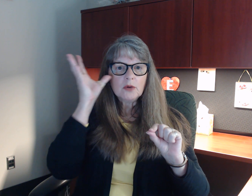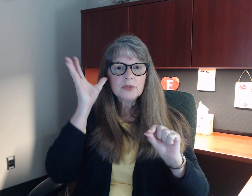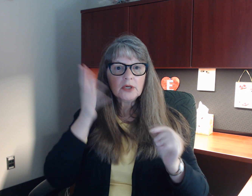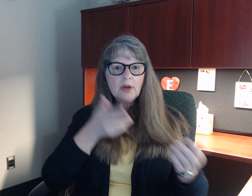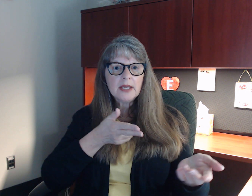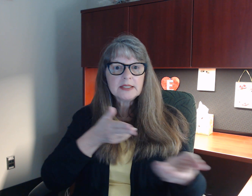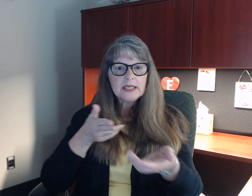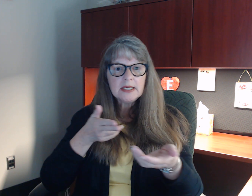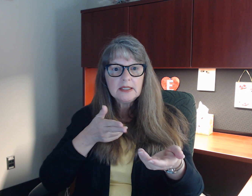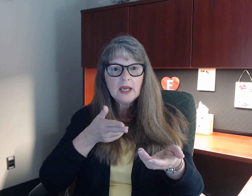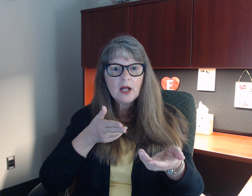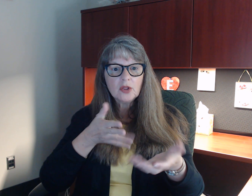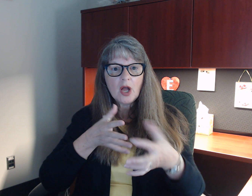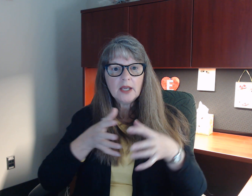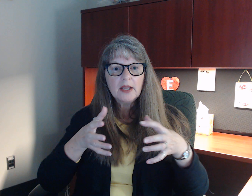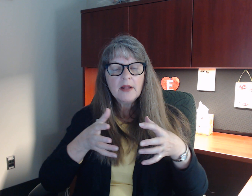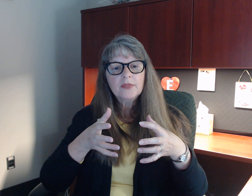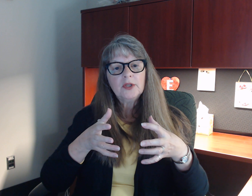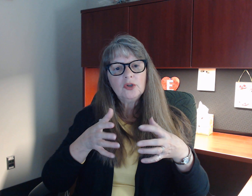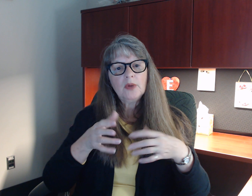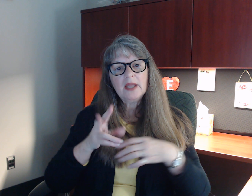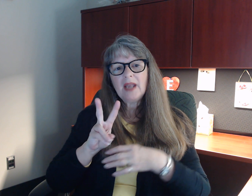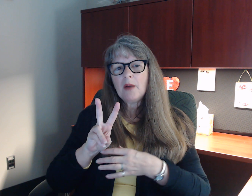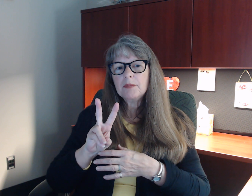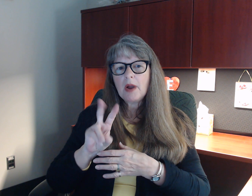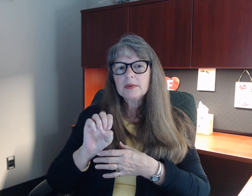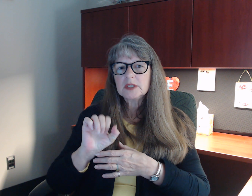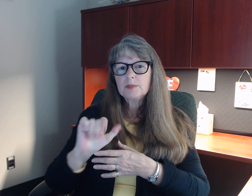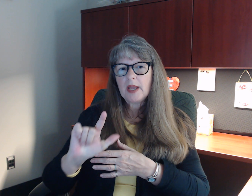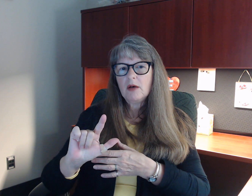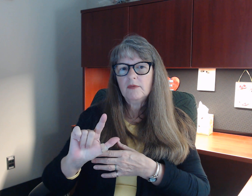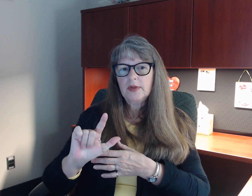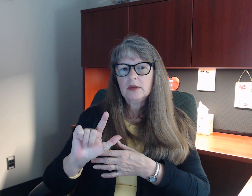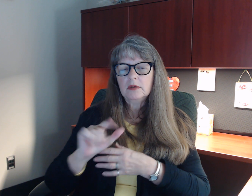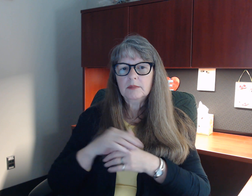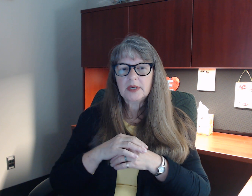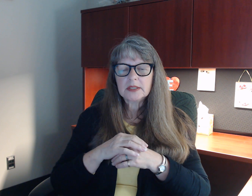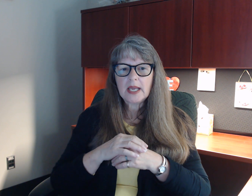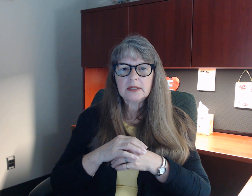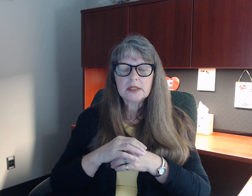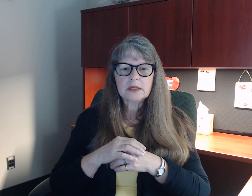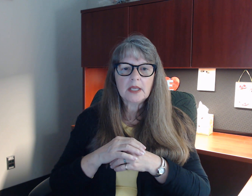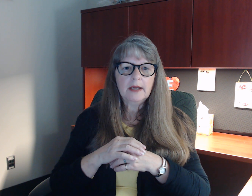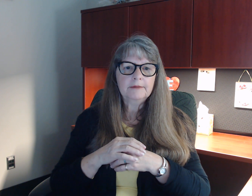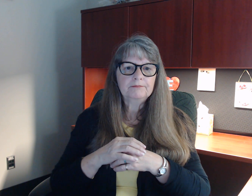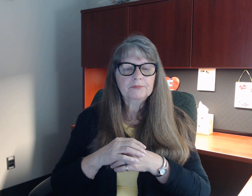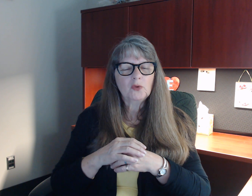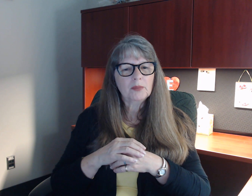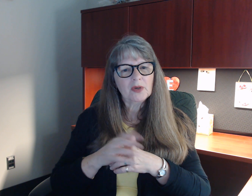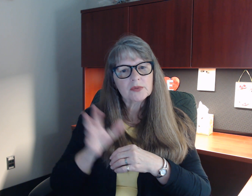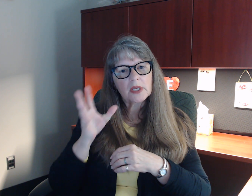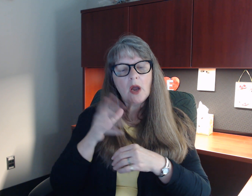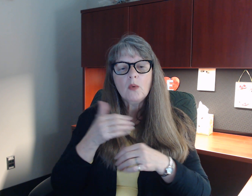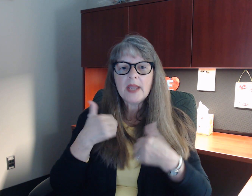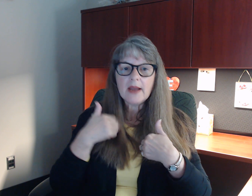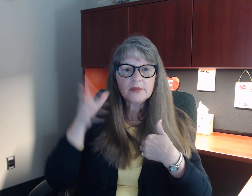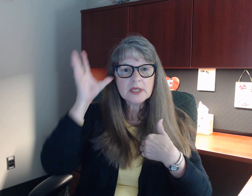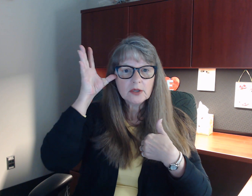deer hunting a lot, then and I would probably spell veal because that's normally you don't say, oh, we have deer. I